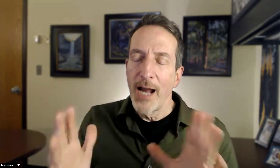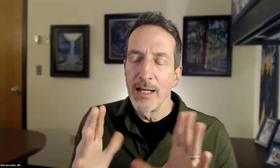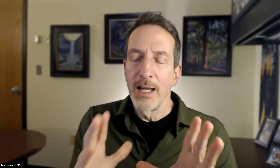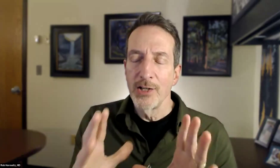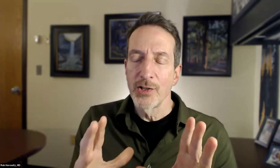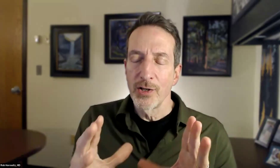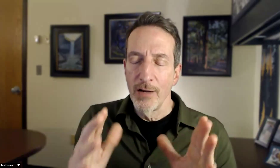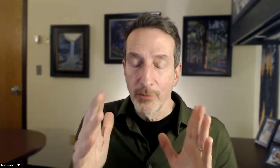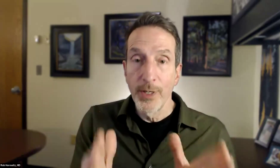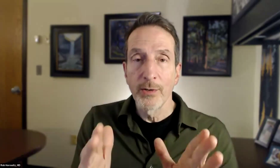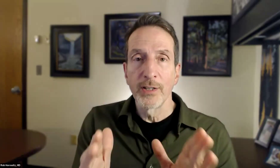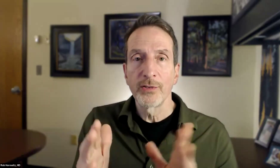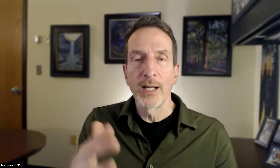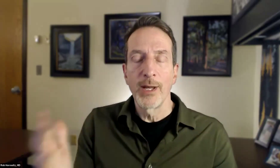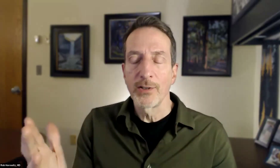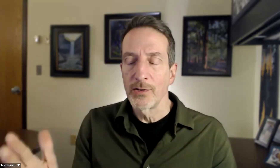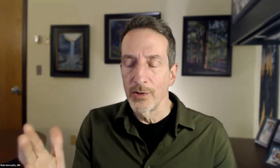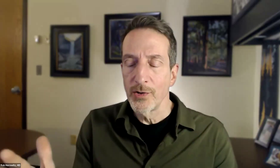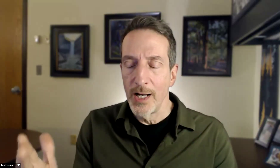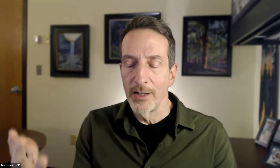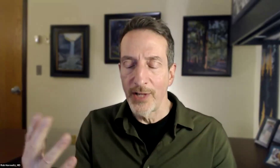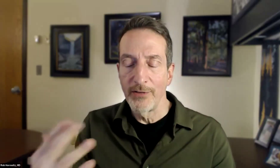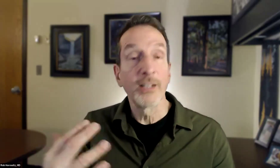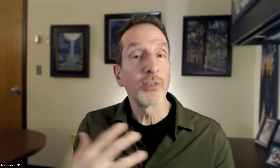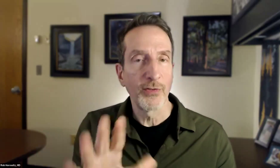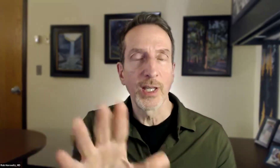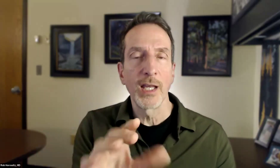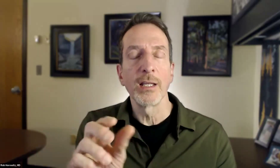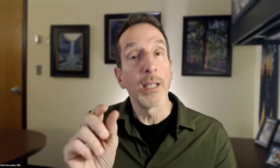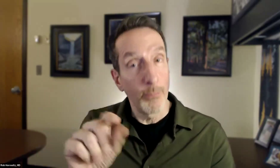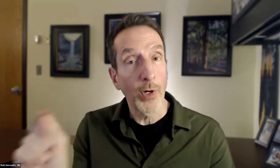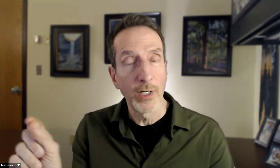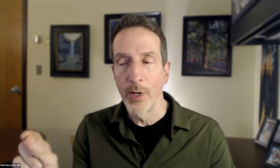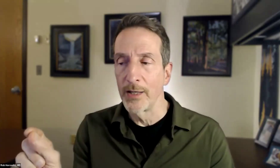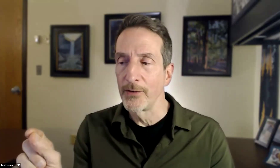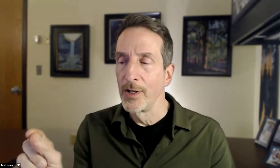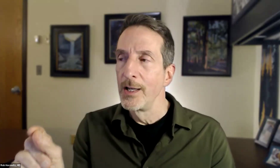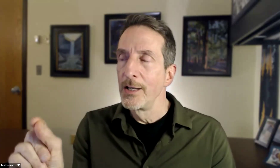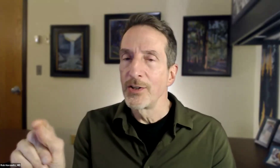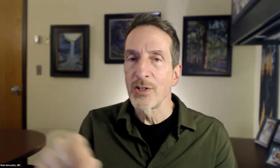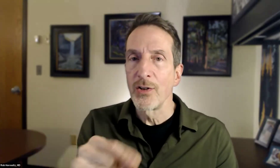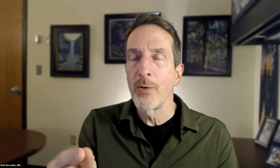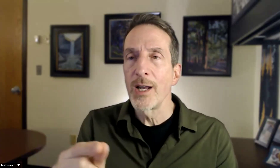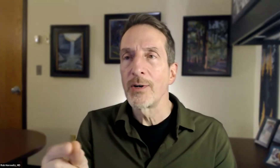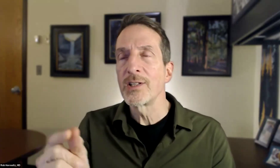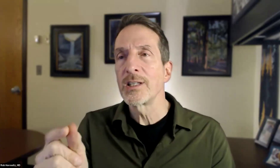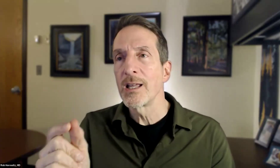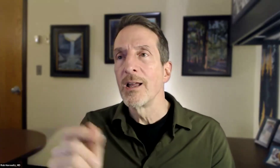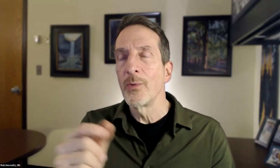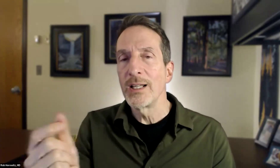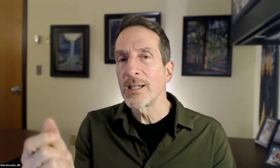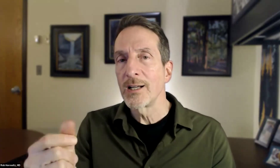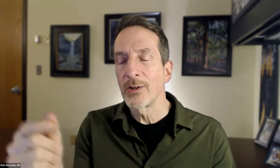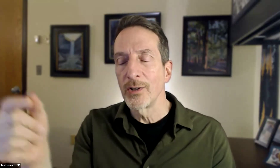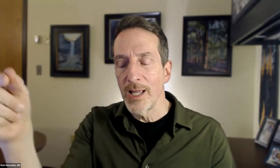some of the confining nature of rigorous randomized controlled trials I find suffocating, important in ways. This is a long way around